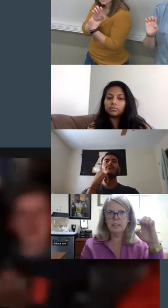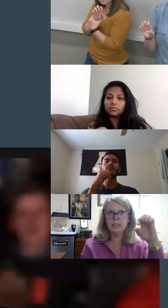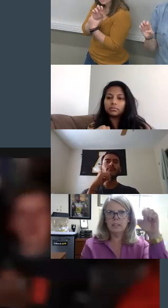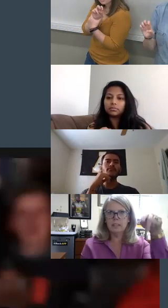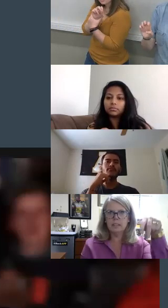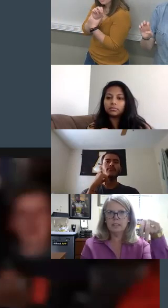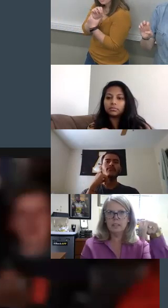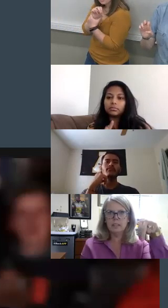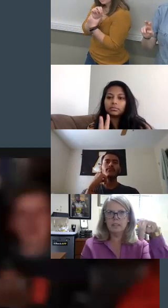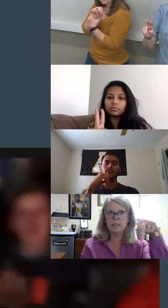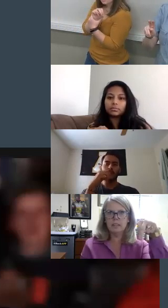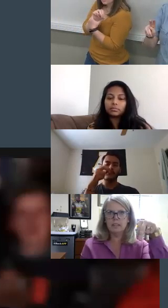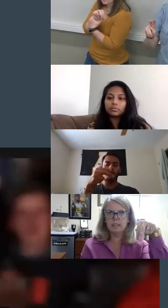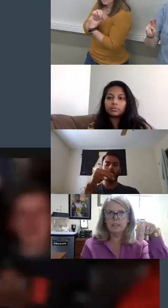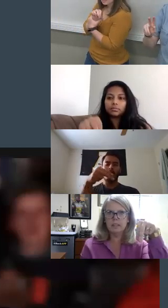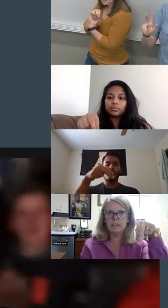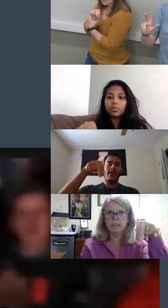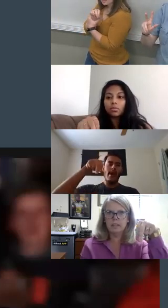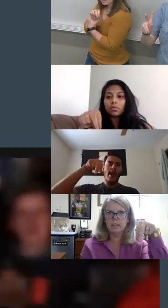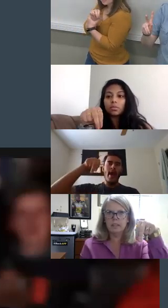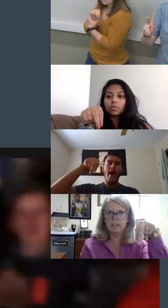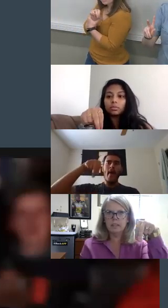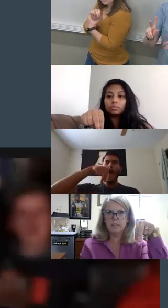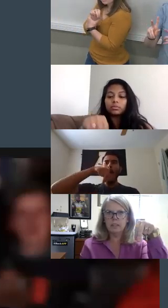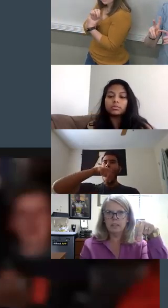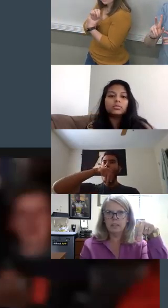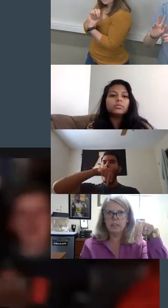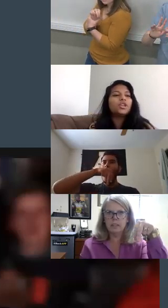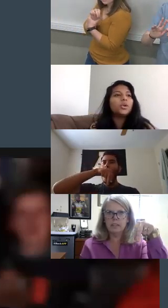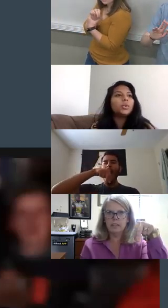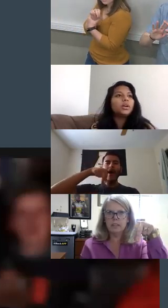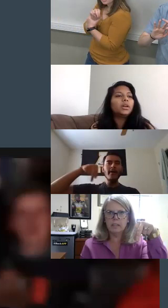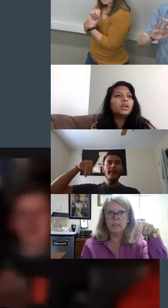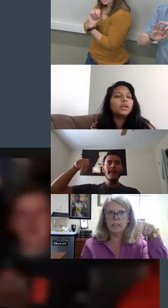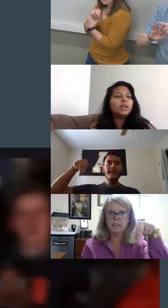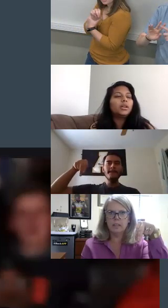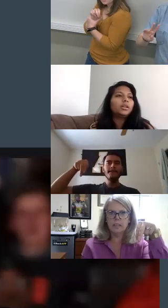then an N is close to an M, but you're gonna put your thumb between